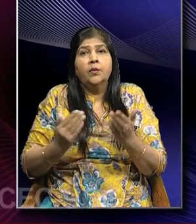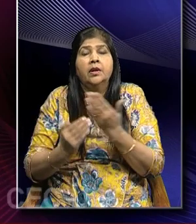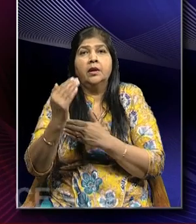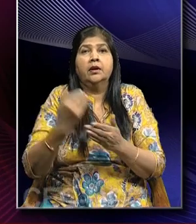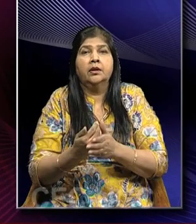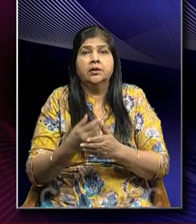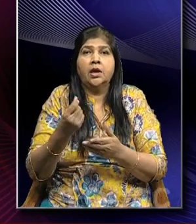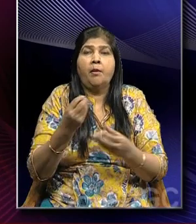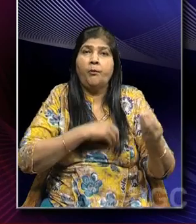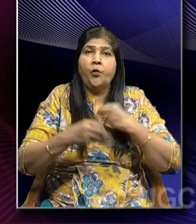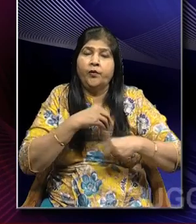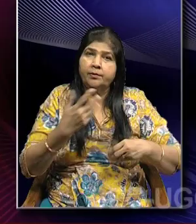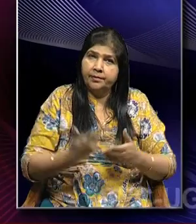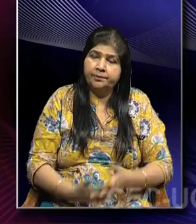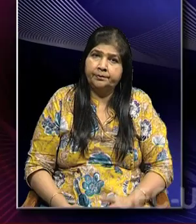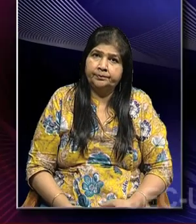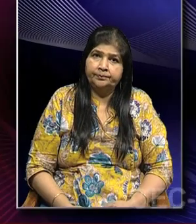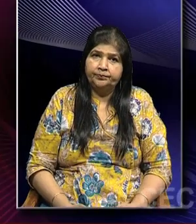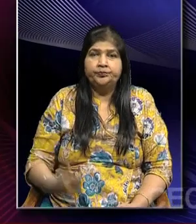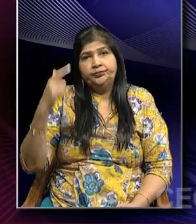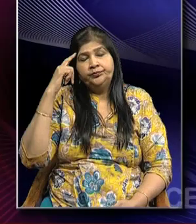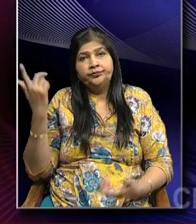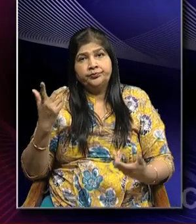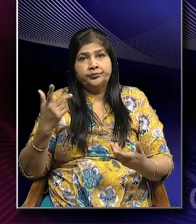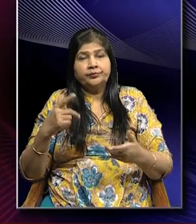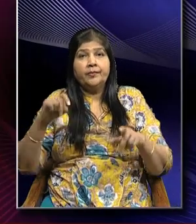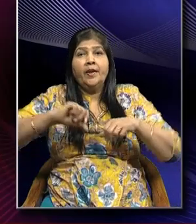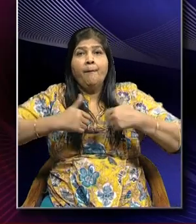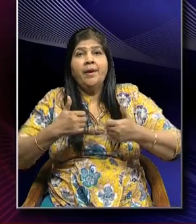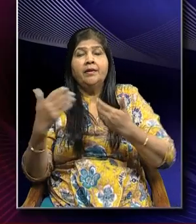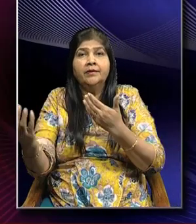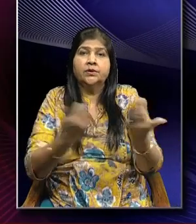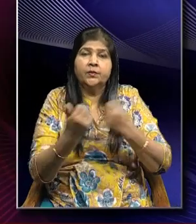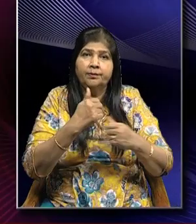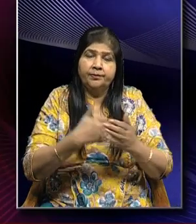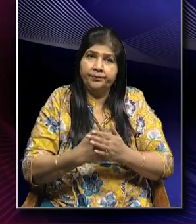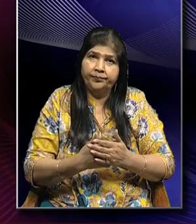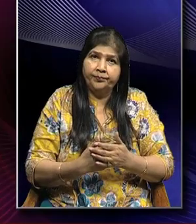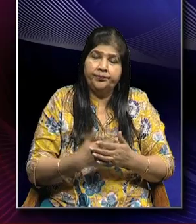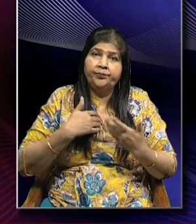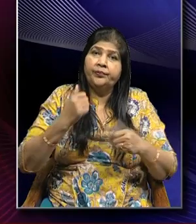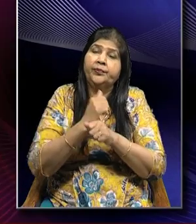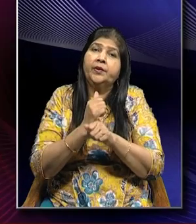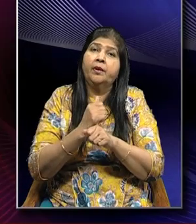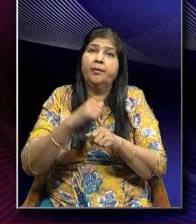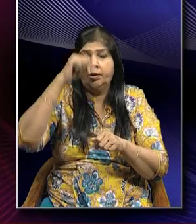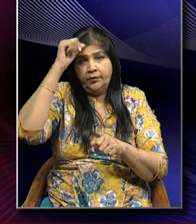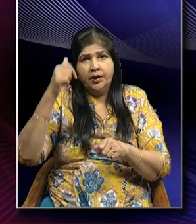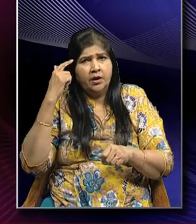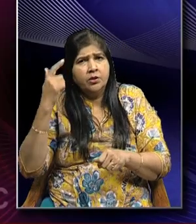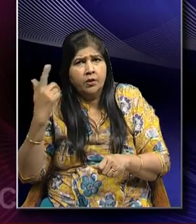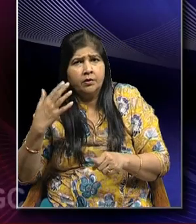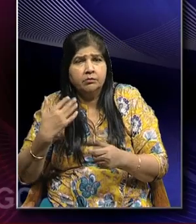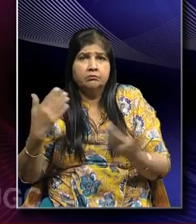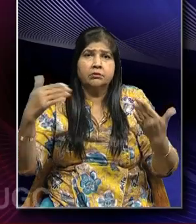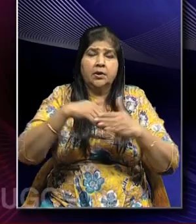our profitability. So my dear learner, these are the benefits because of which the government of India has thought of